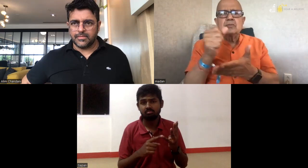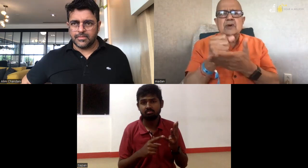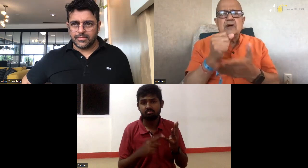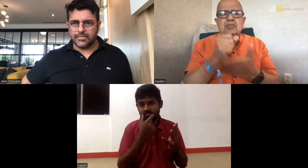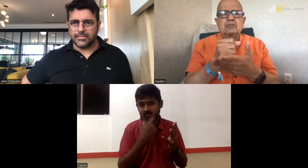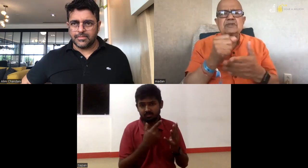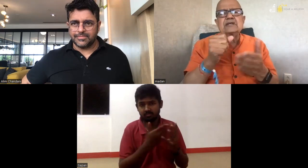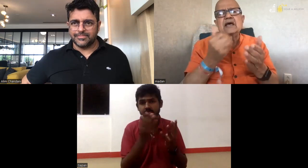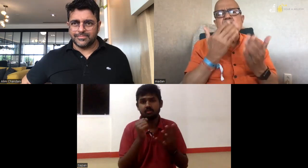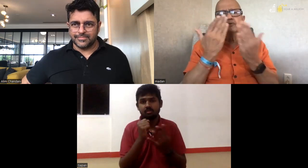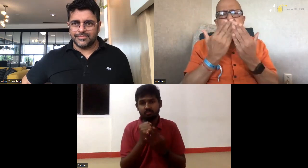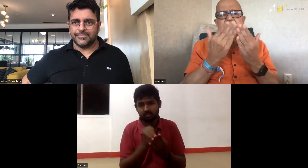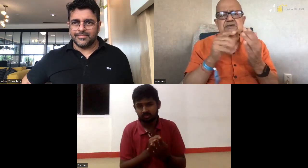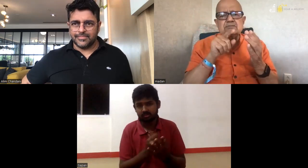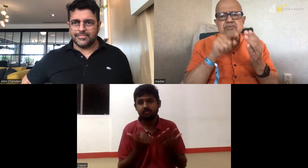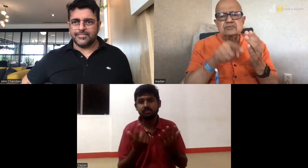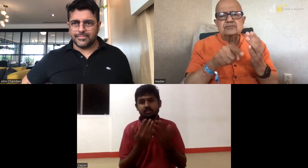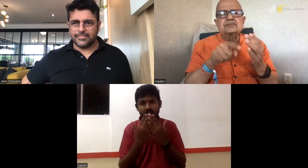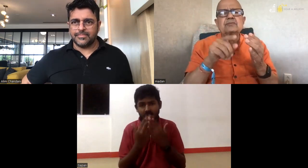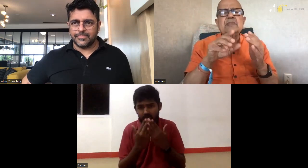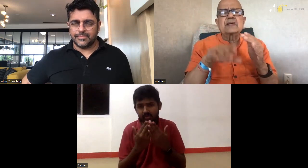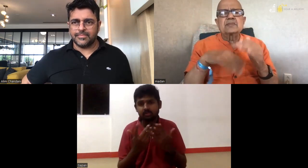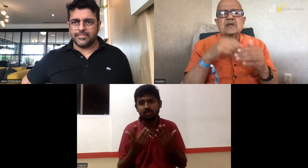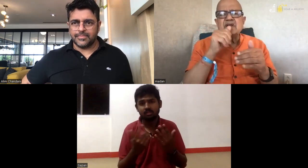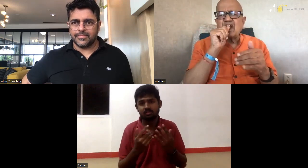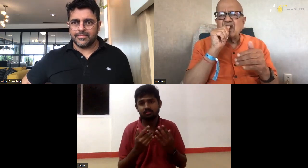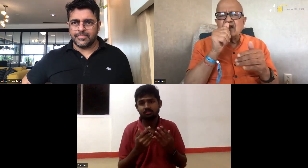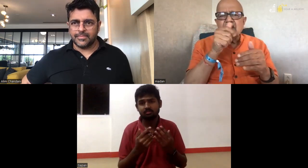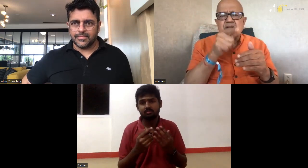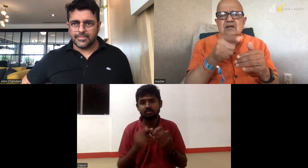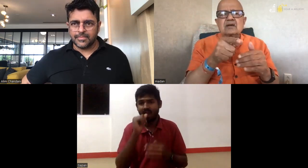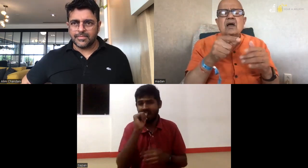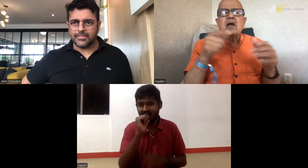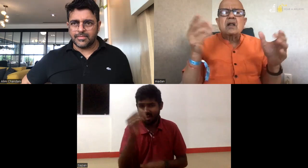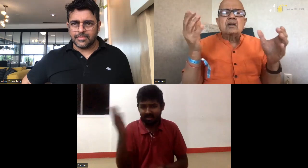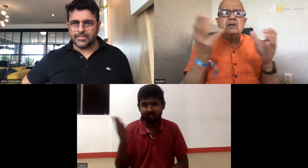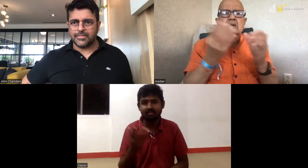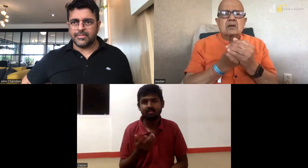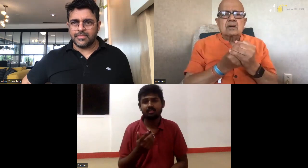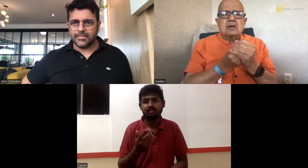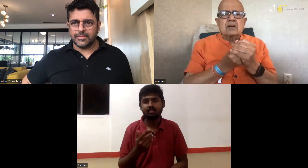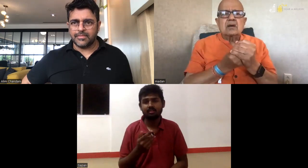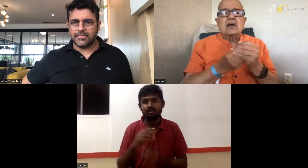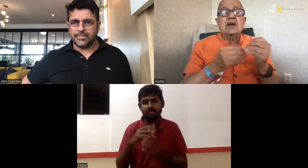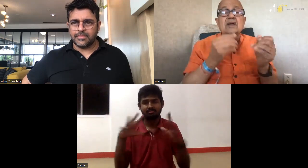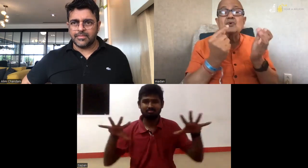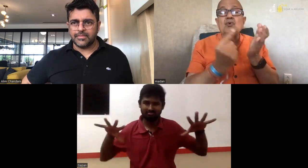the leaders, they all have to come together. In India, we have deaf leaders,